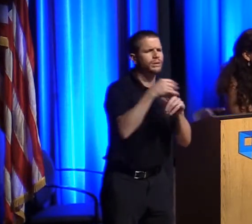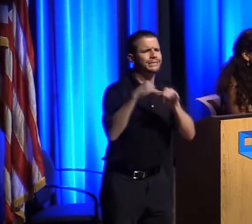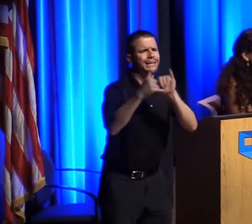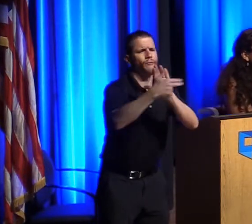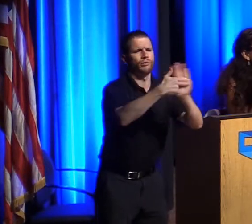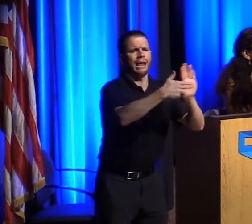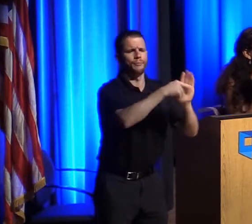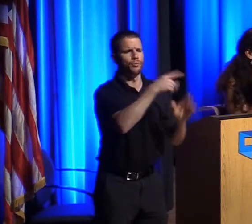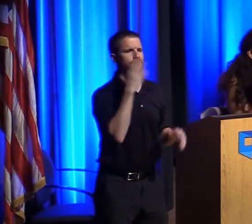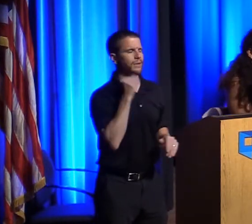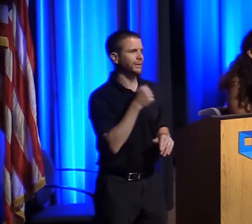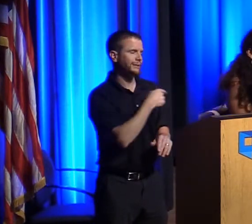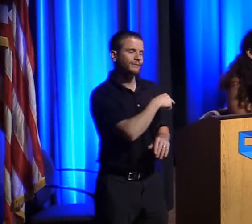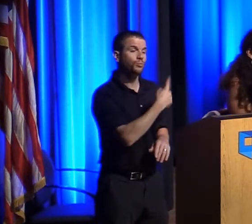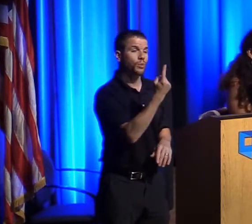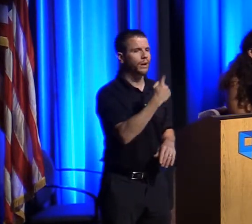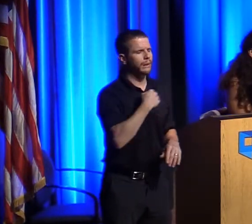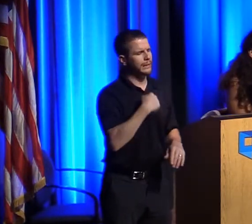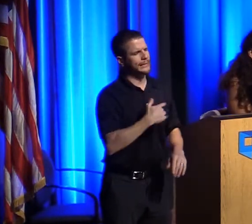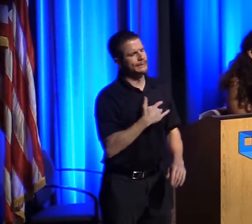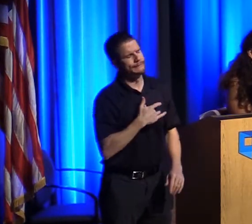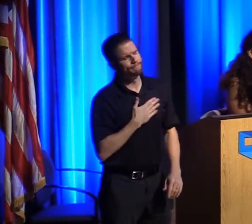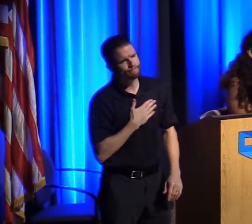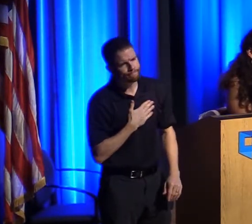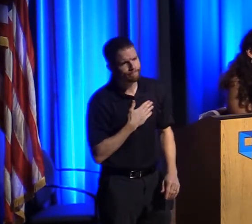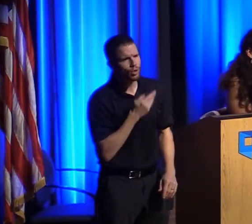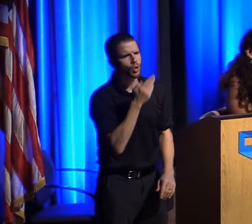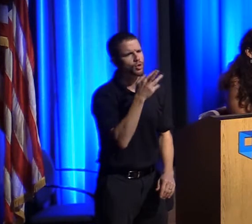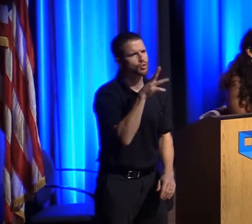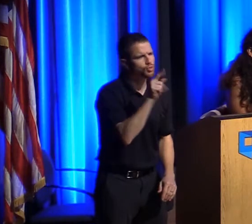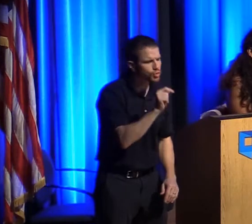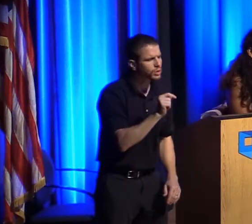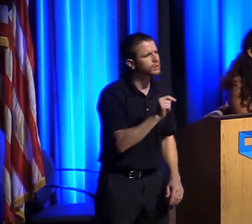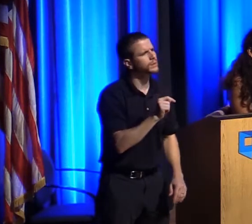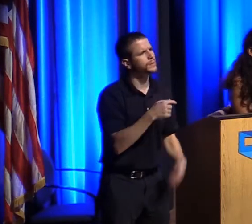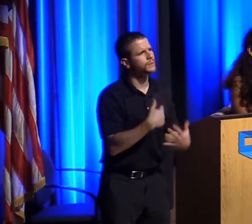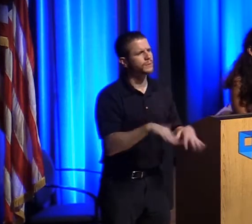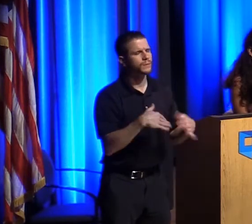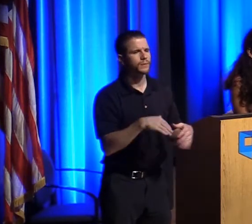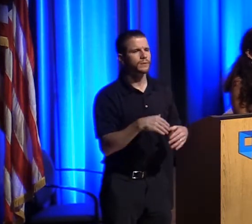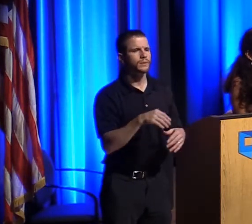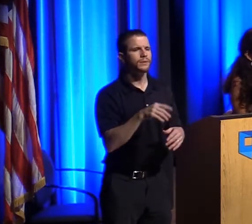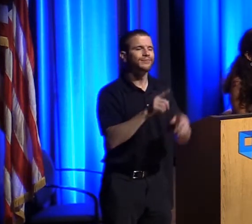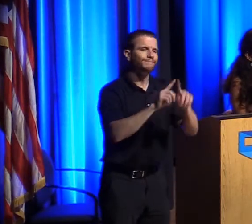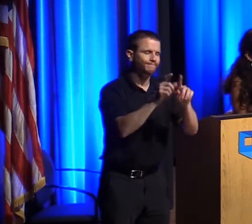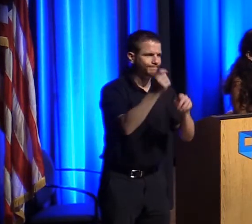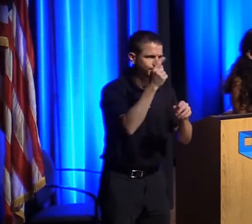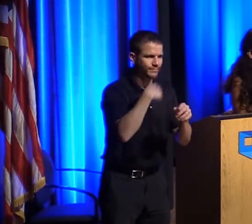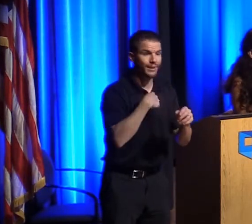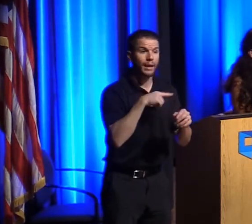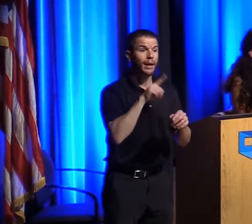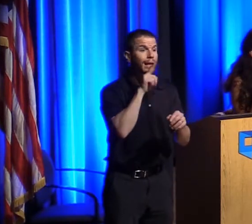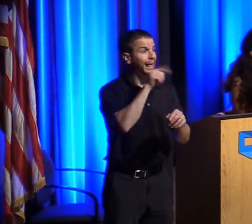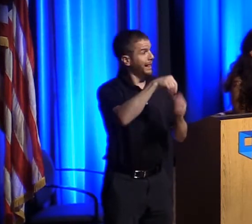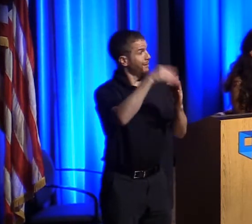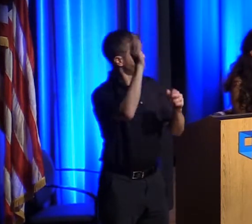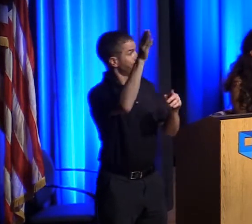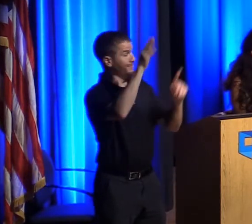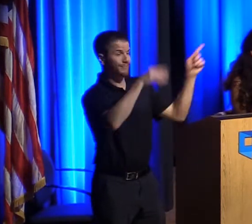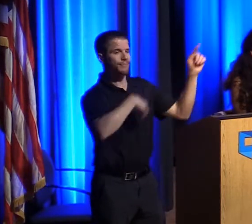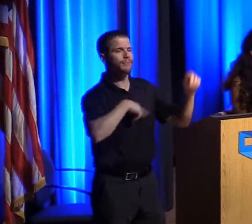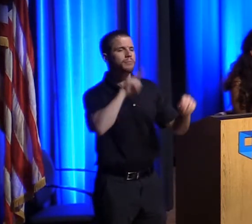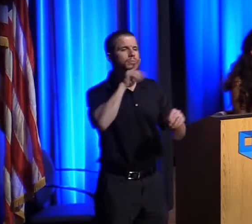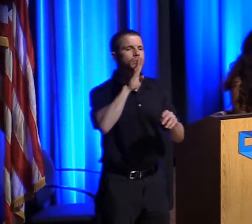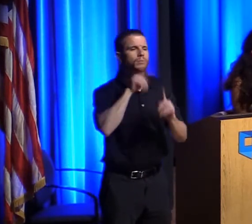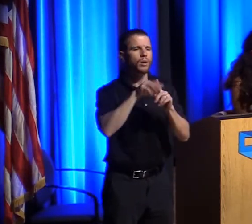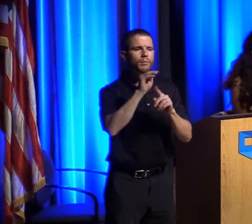most, and I didn't talk about this, sort of microaggression. So I will say that until very recently, I, as a Mexican in the